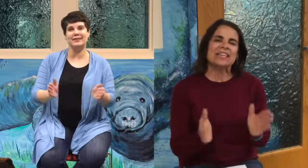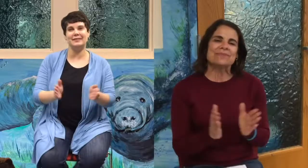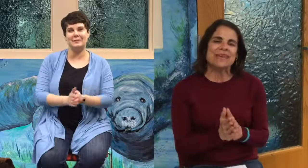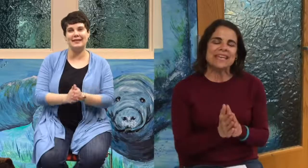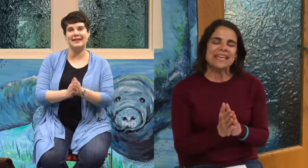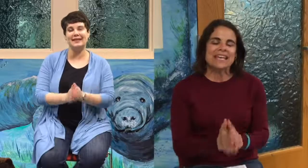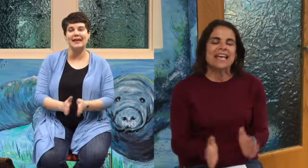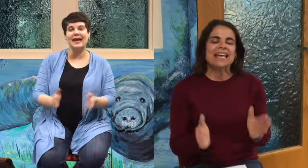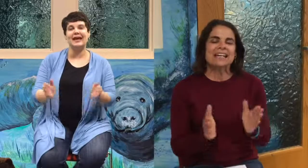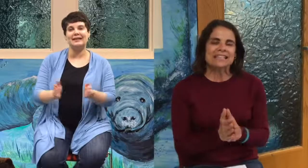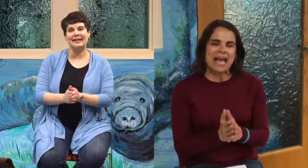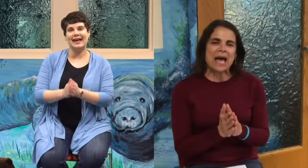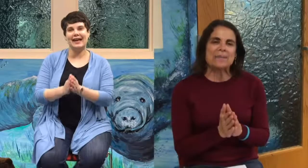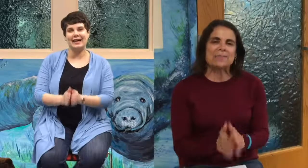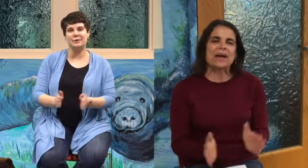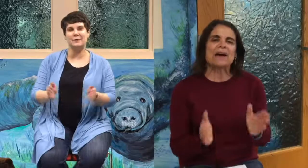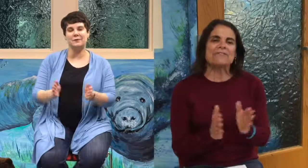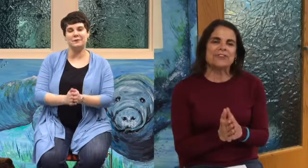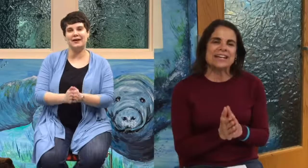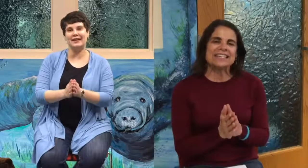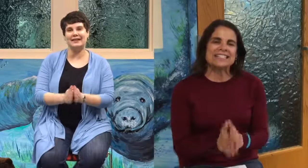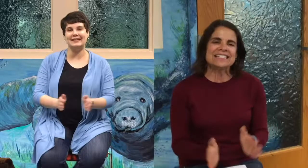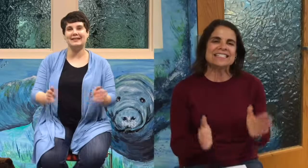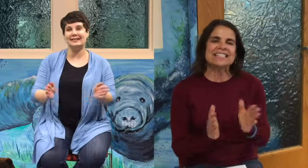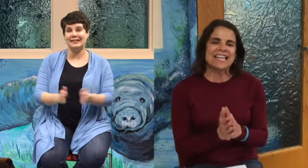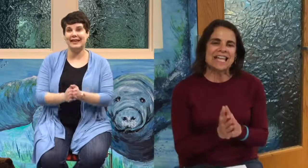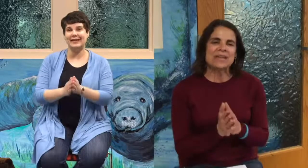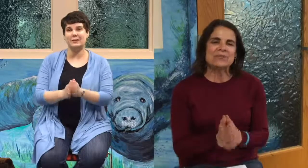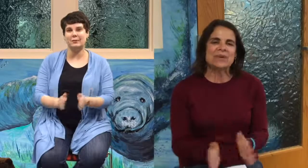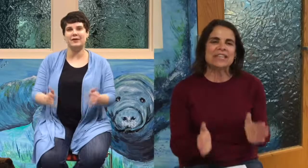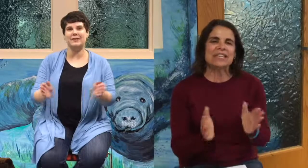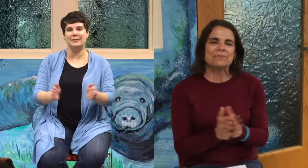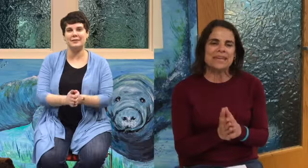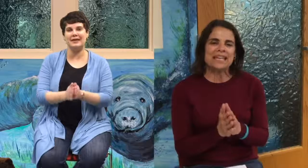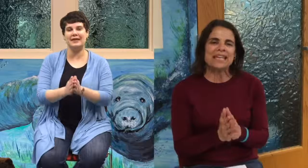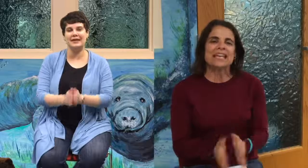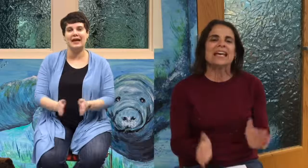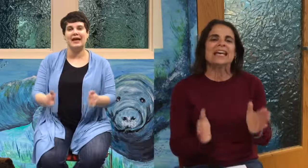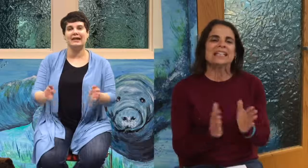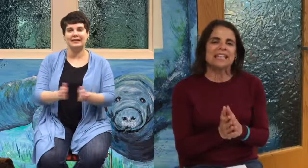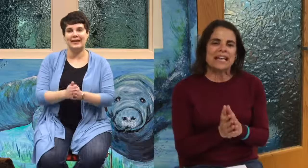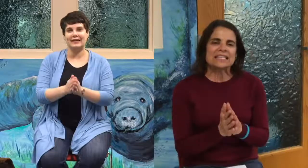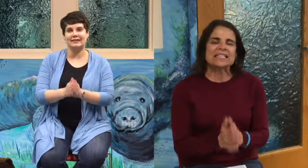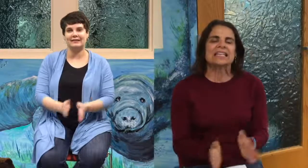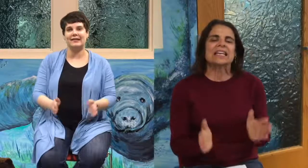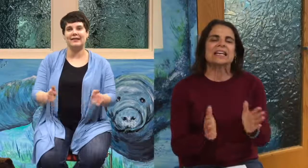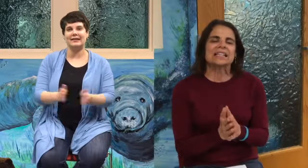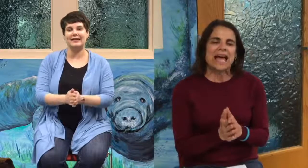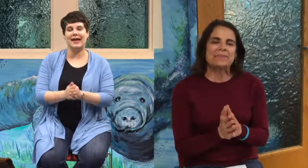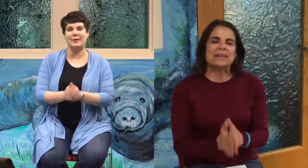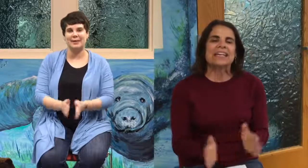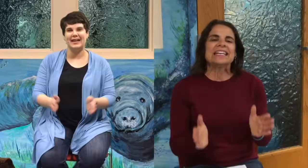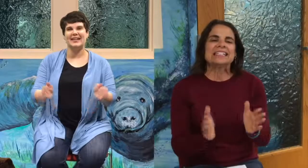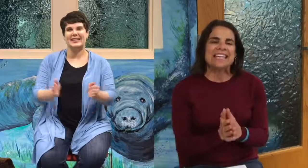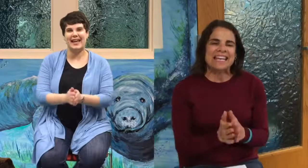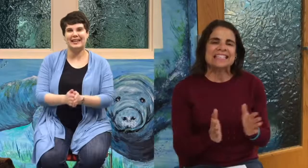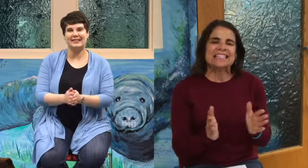me. Clap a friend's name with me. Let's clap Nancy.